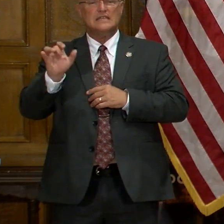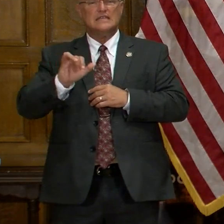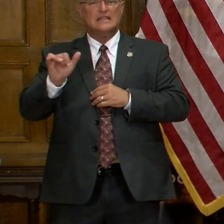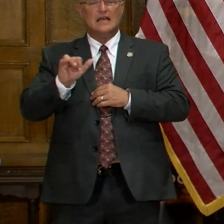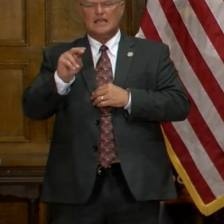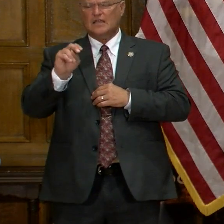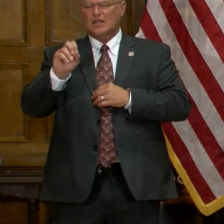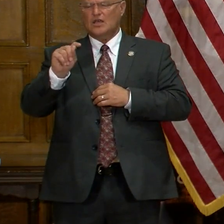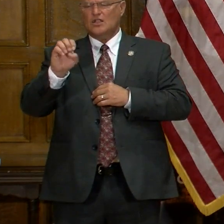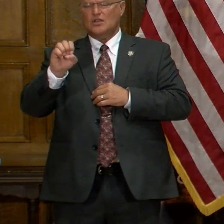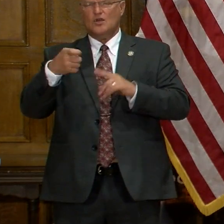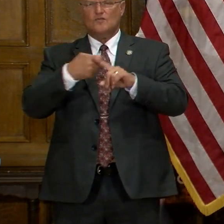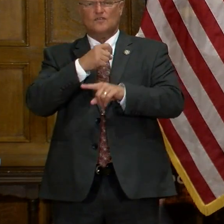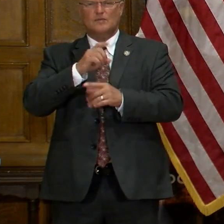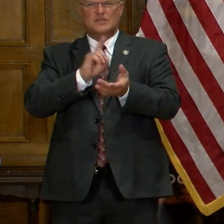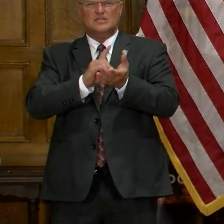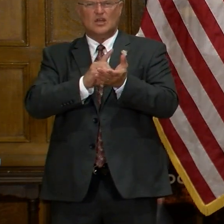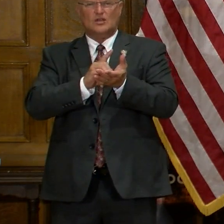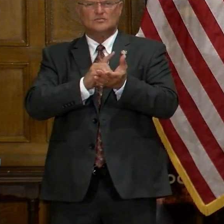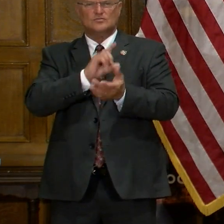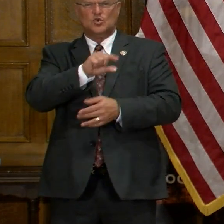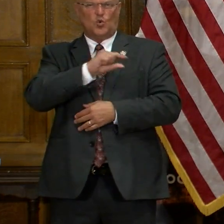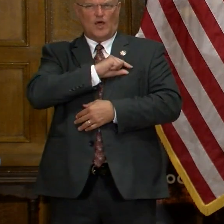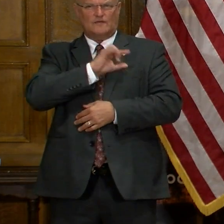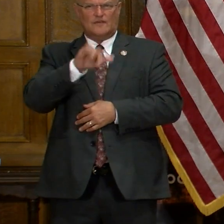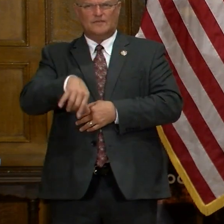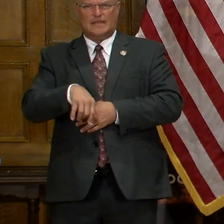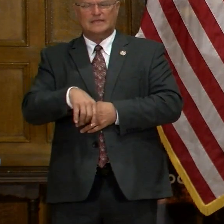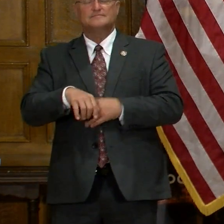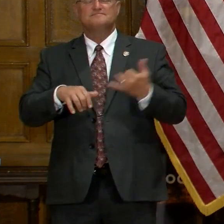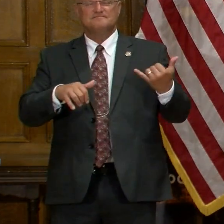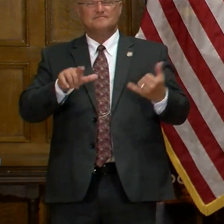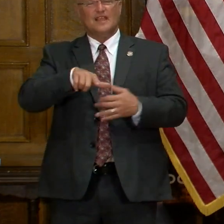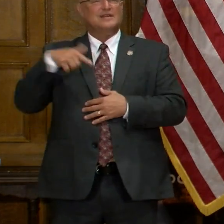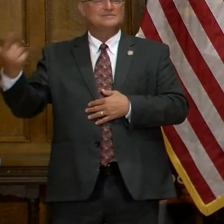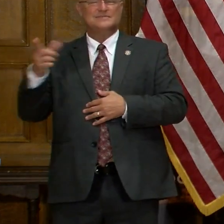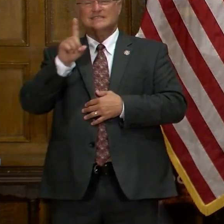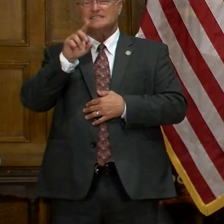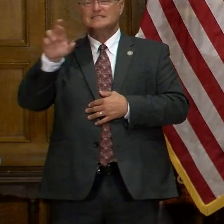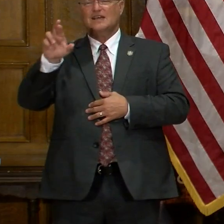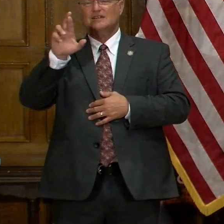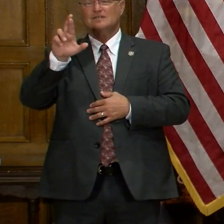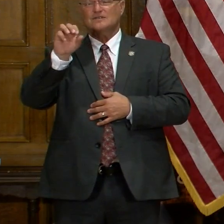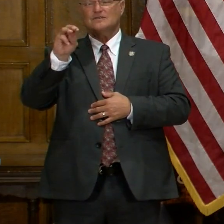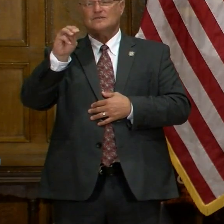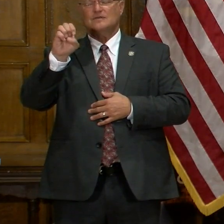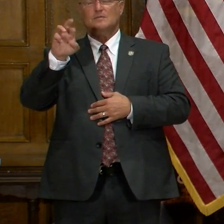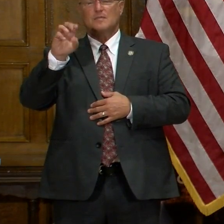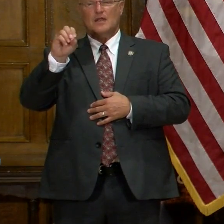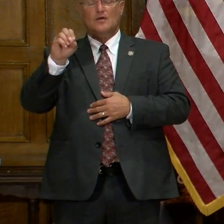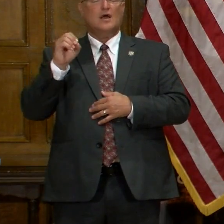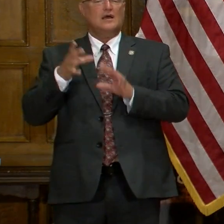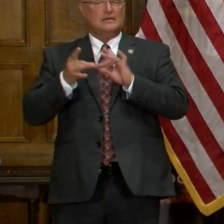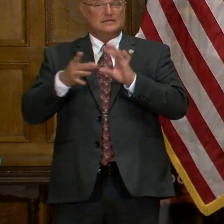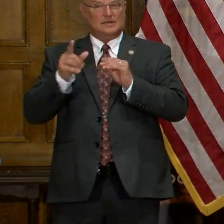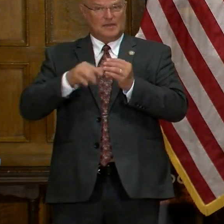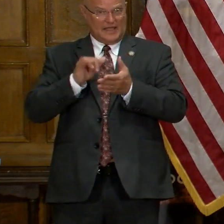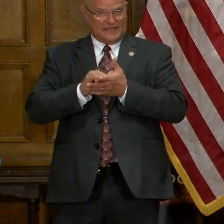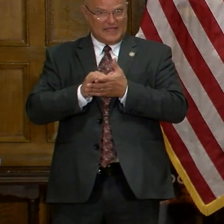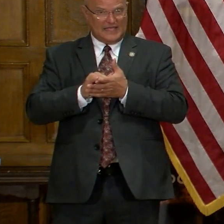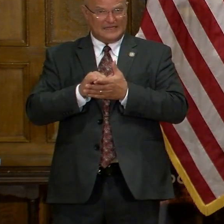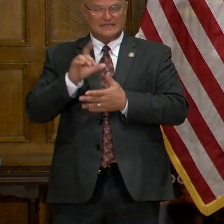a note from the doctor to qualify for this exemption? I'm going to let Dr. Romero, since that's a medical question, to comment on